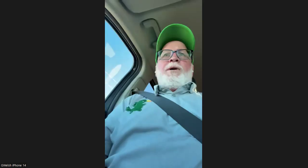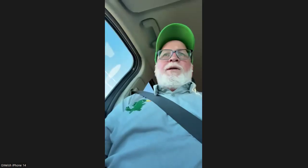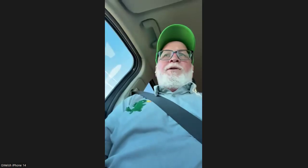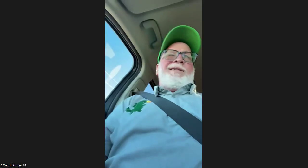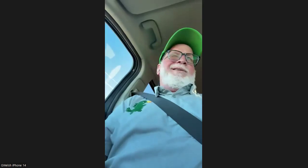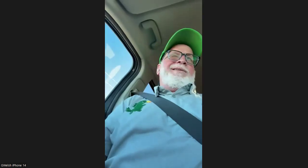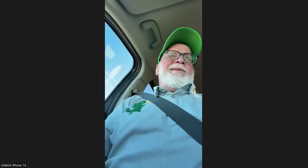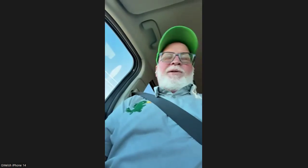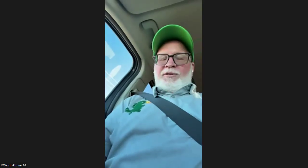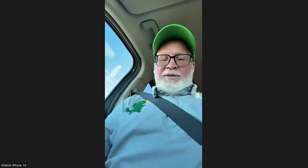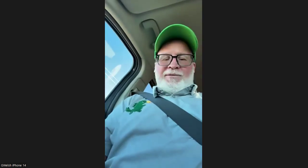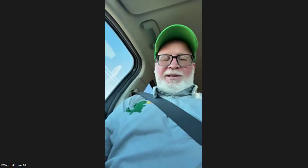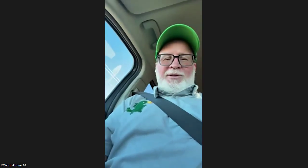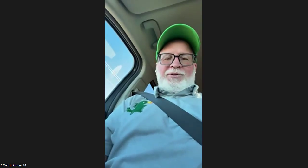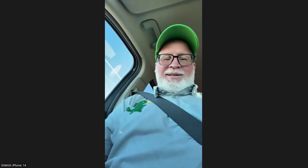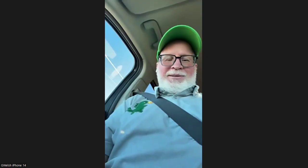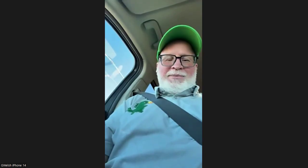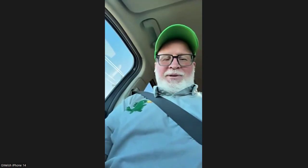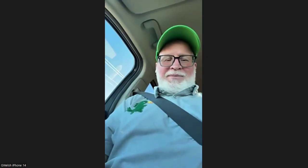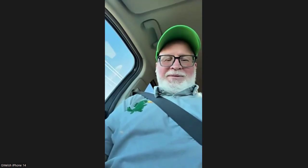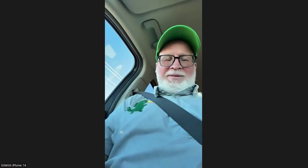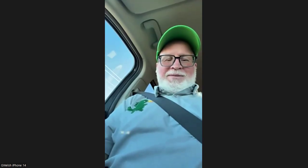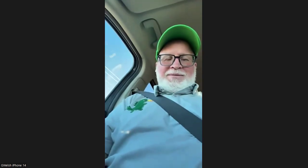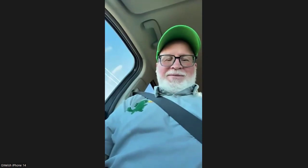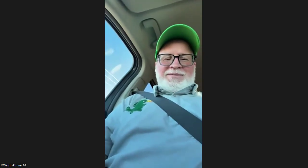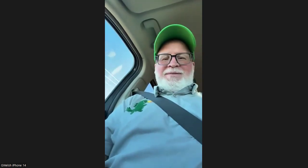George Welsh here, a little bit south of Alamosa at the moment.